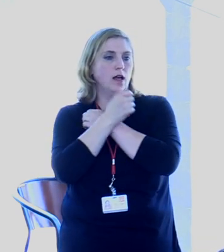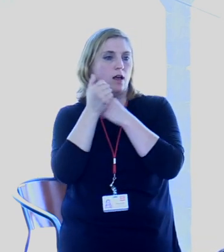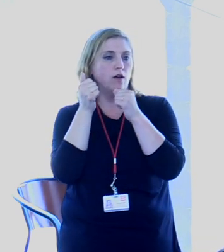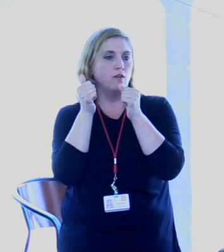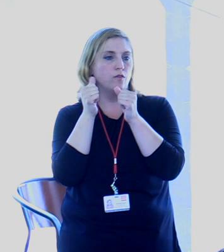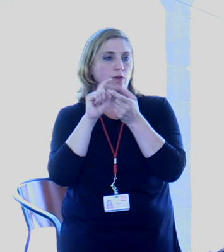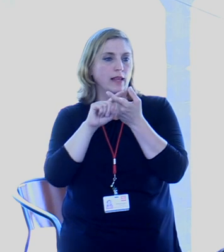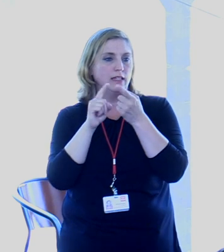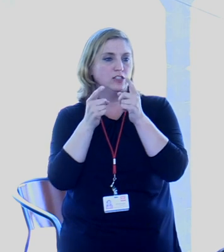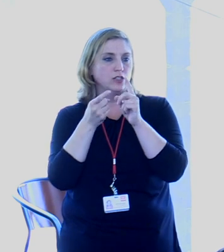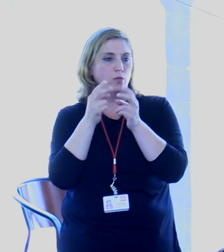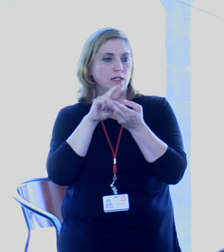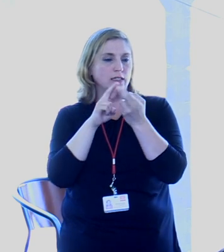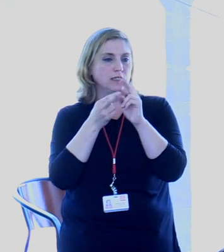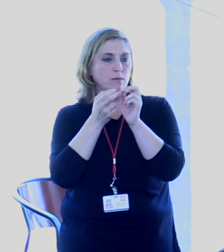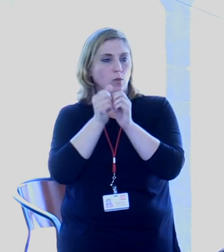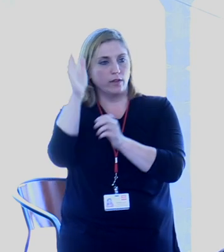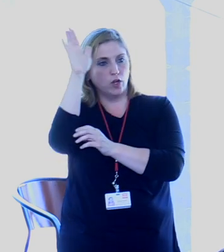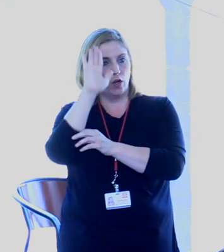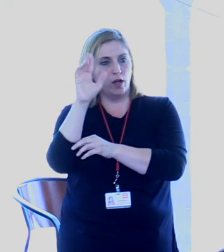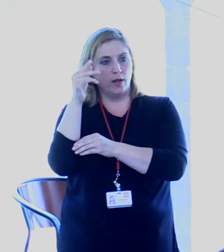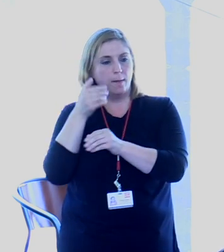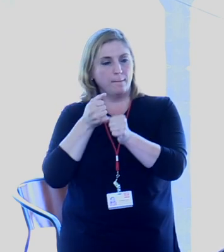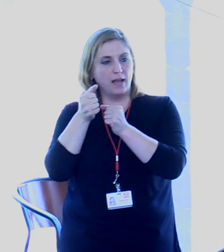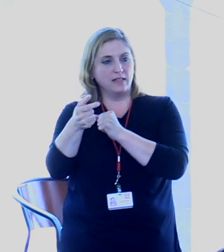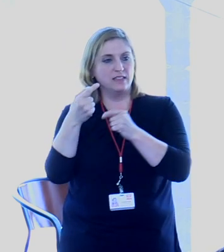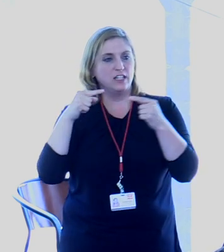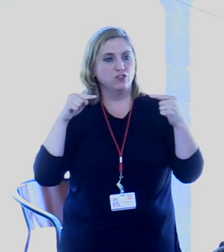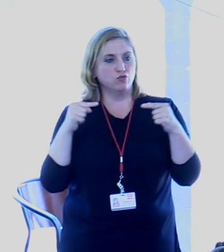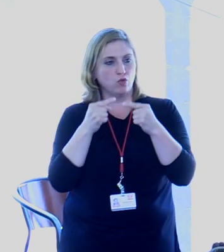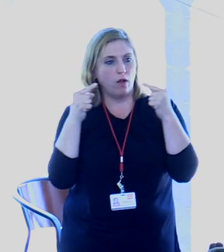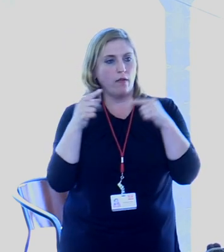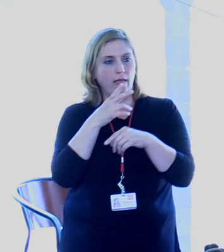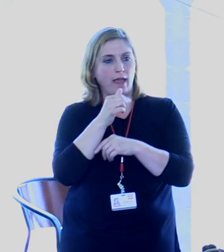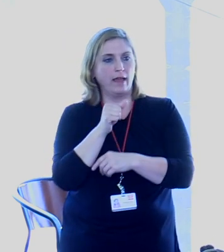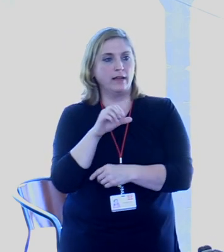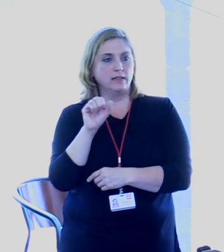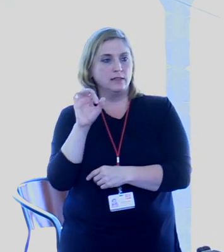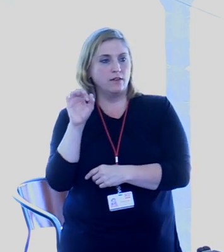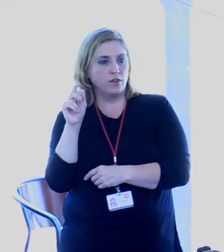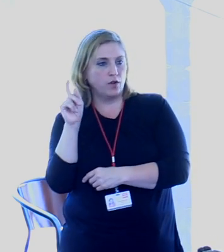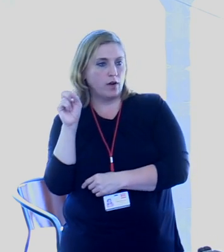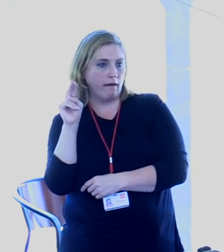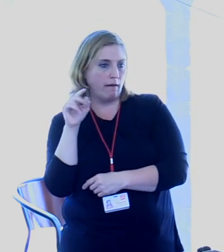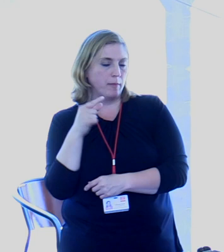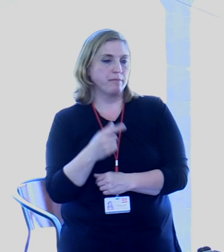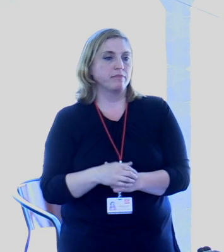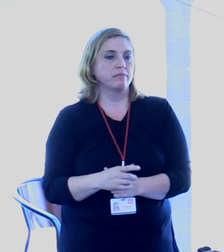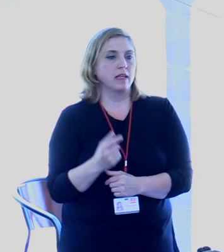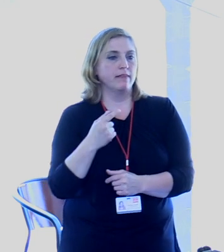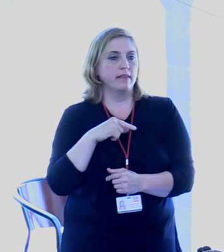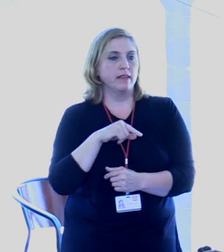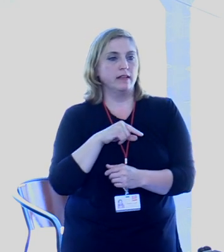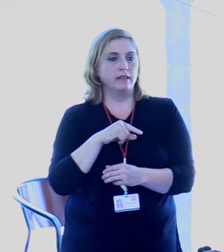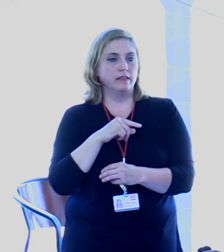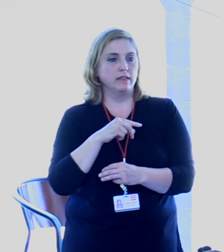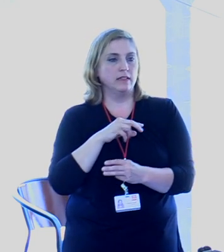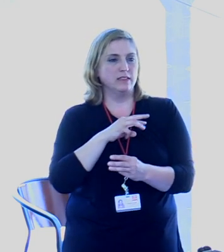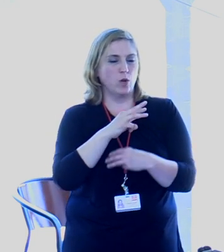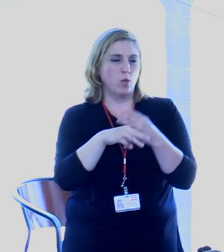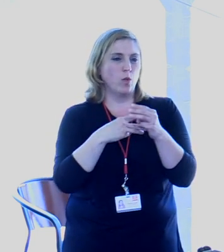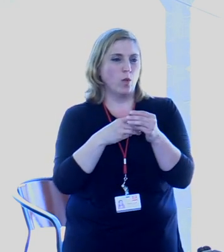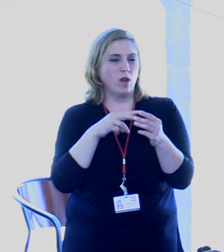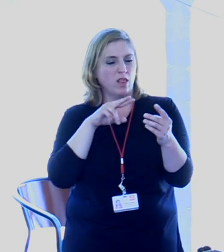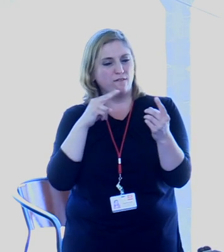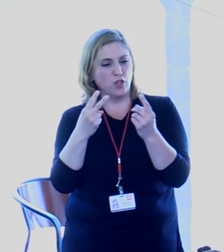pass beyond this struggle and this suffering. Another thing that's just kind of a global view, and